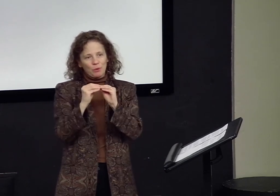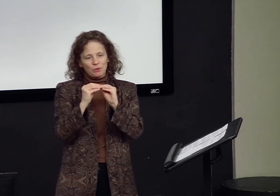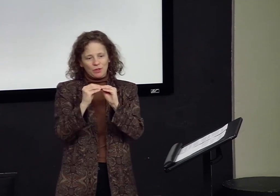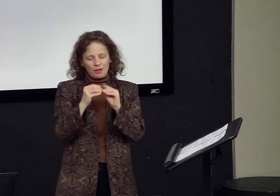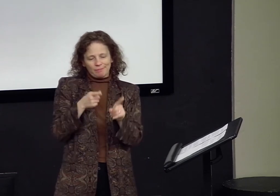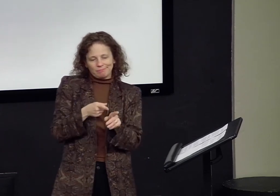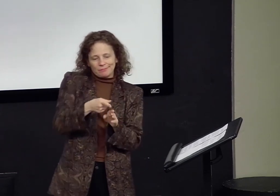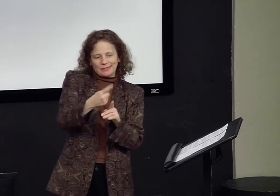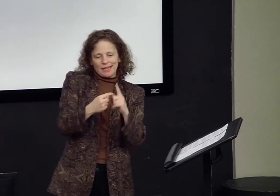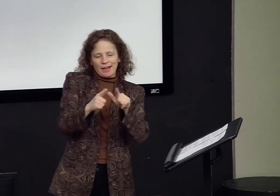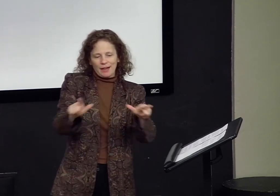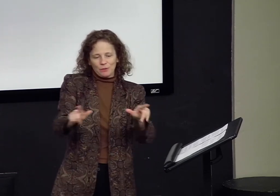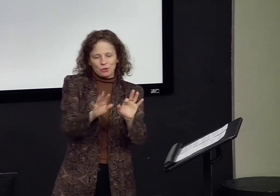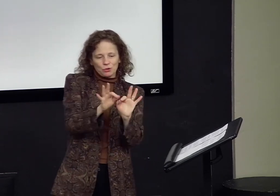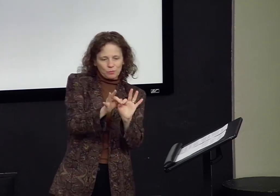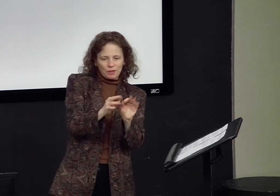It'll be the first international symposium